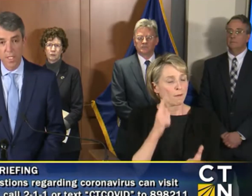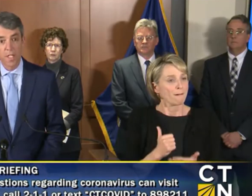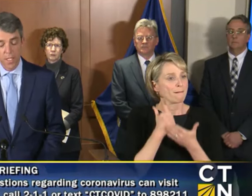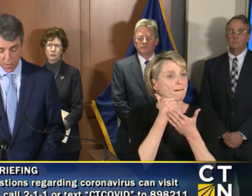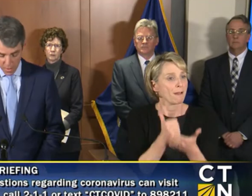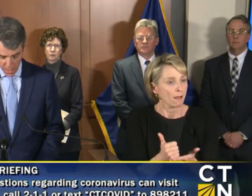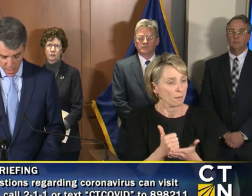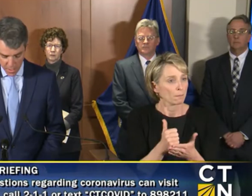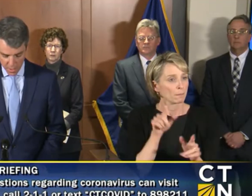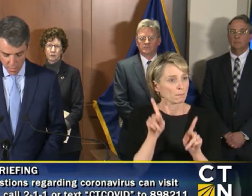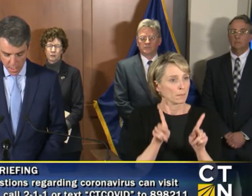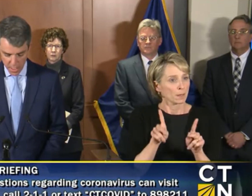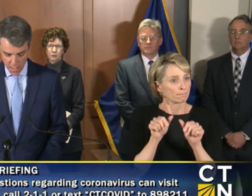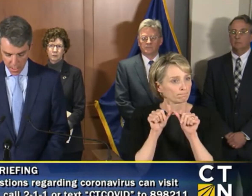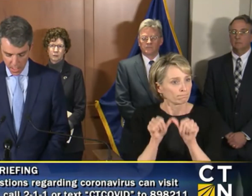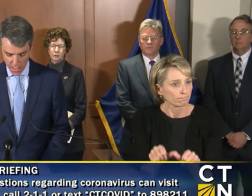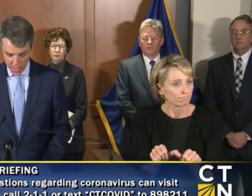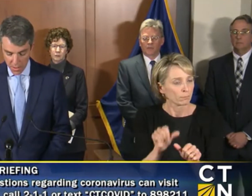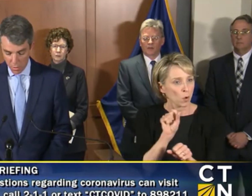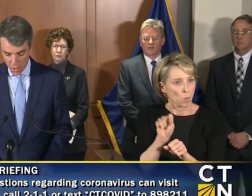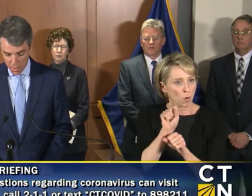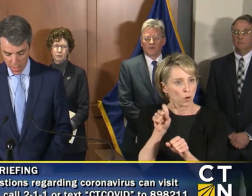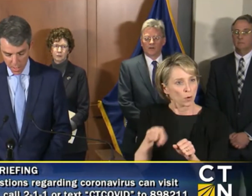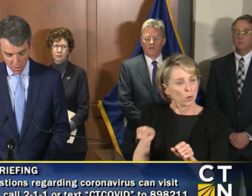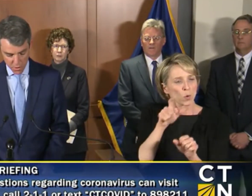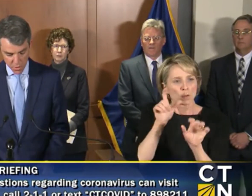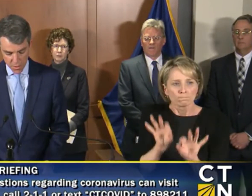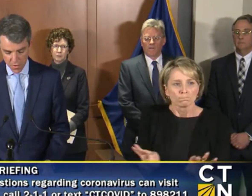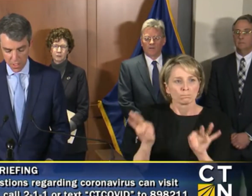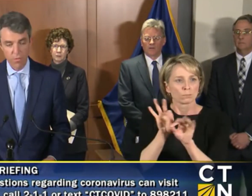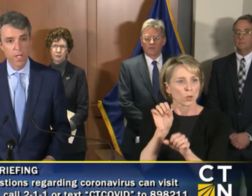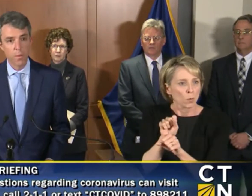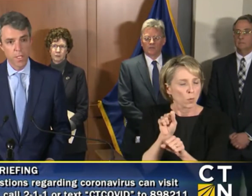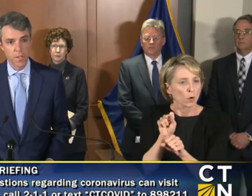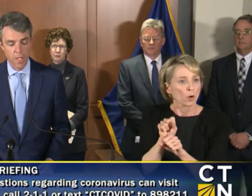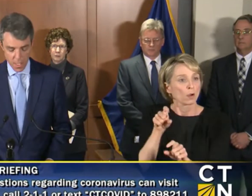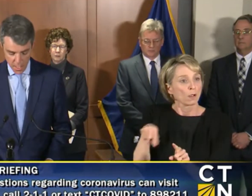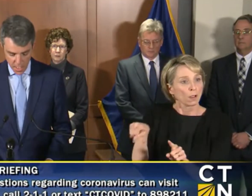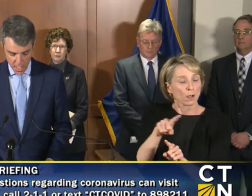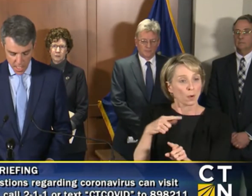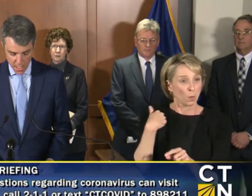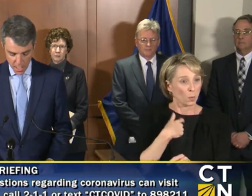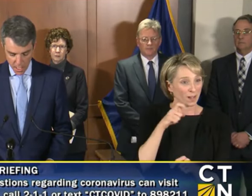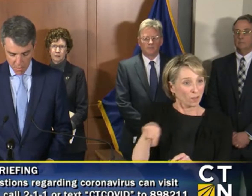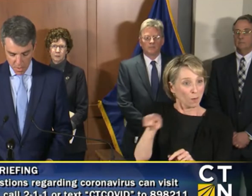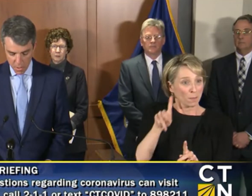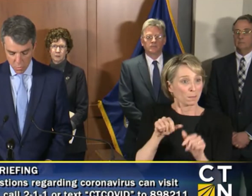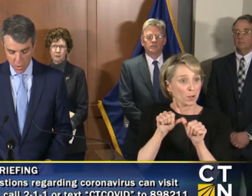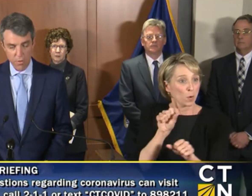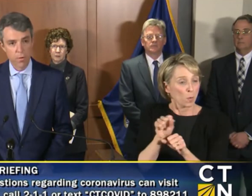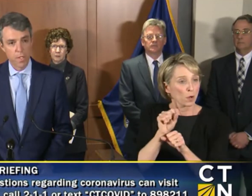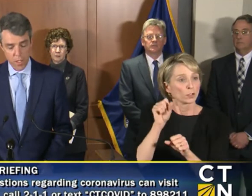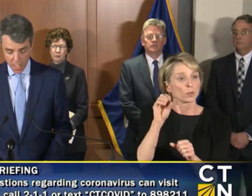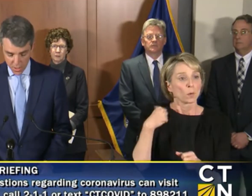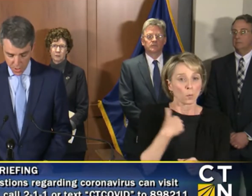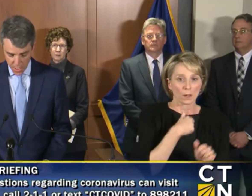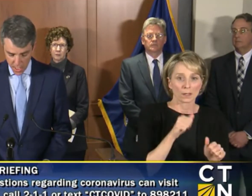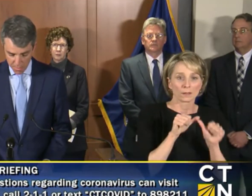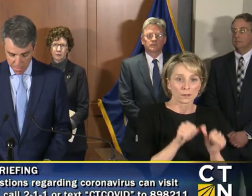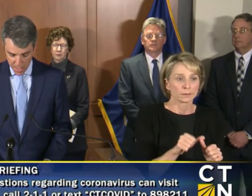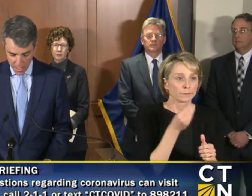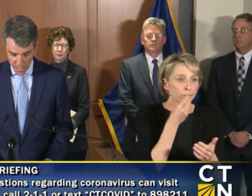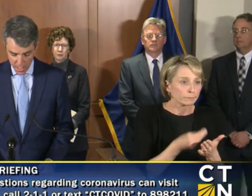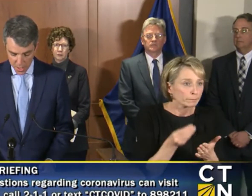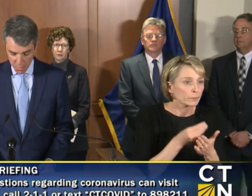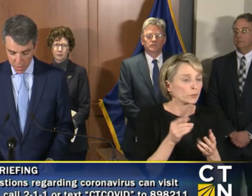services continue, so that we can continue to work, buy groceries, feed our families, and work through this challenging